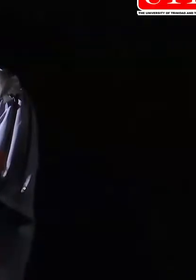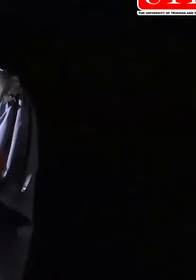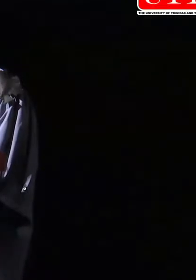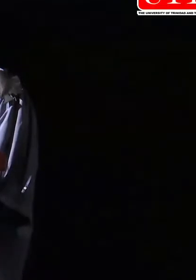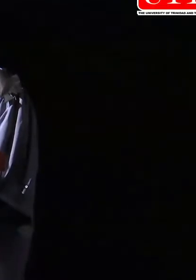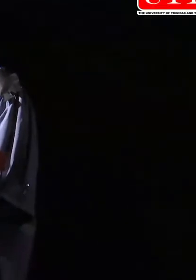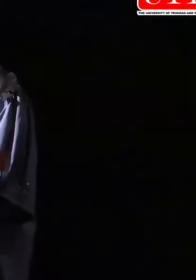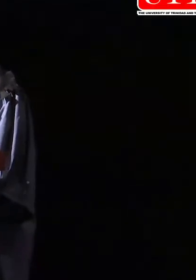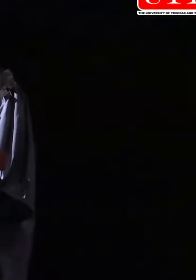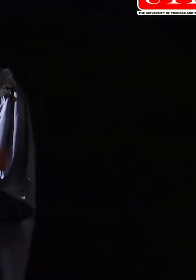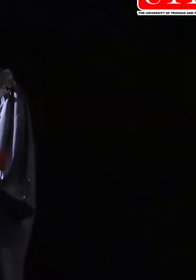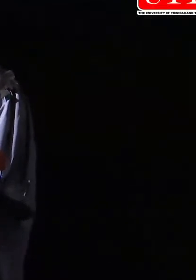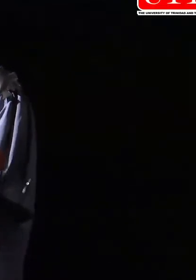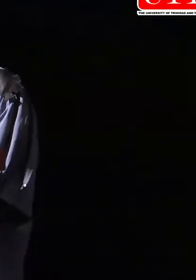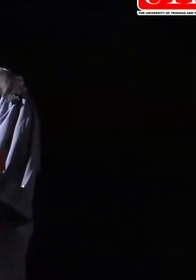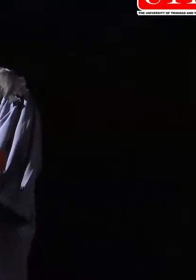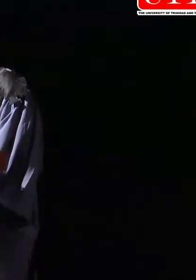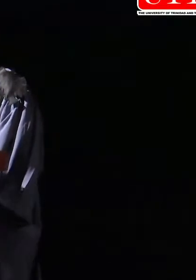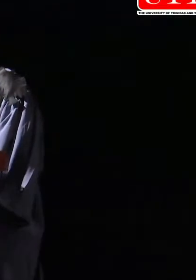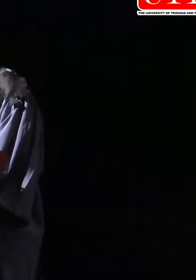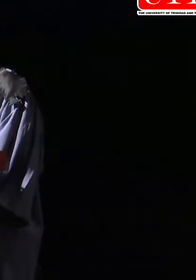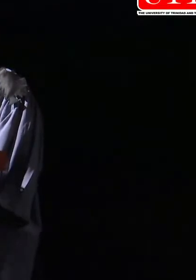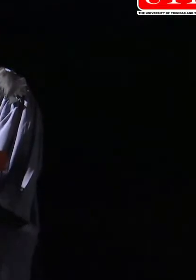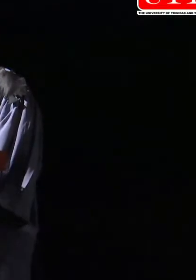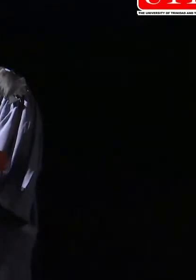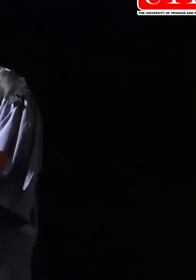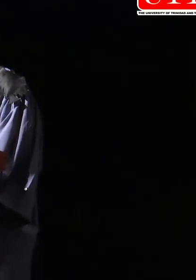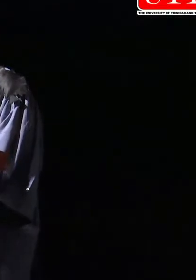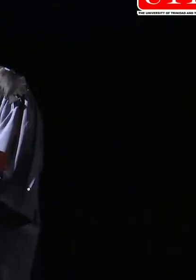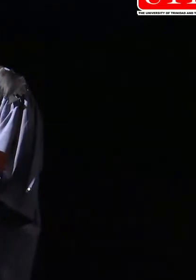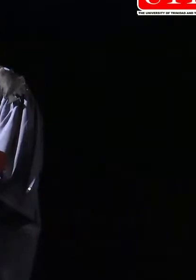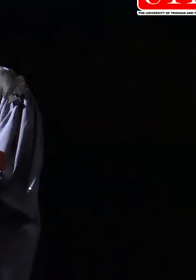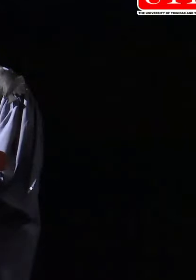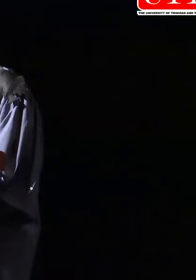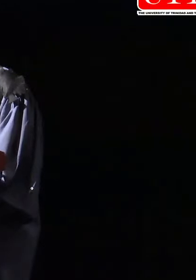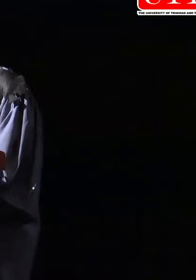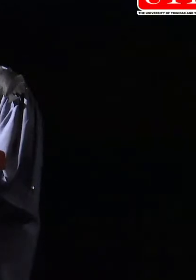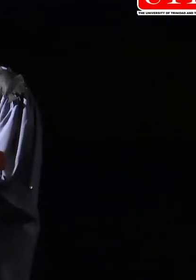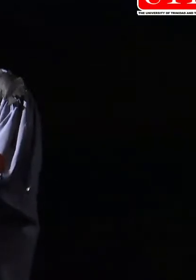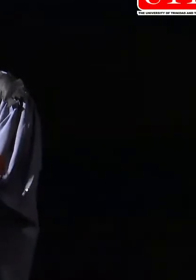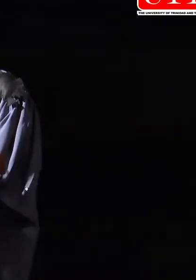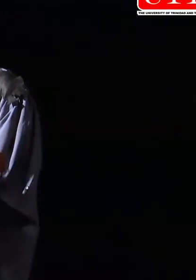Master of Science in Information and Communication Technology, Denise Deanne Caesar.